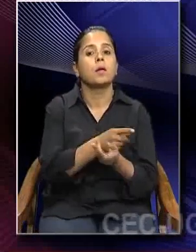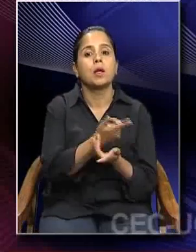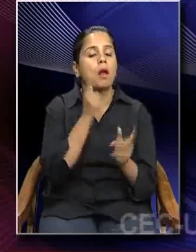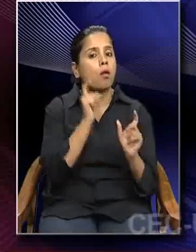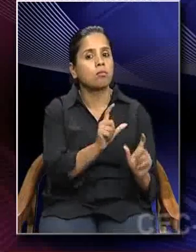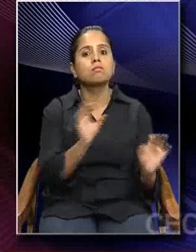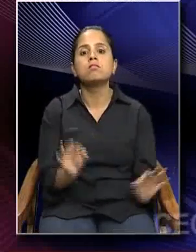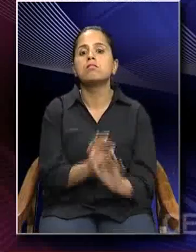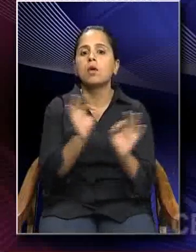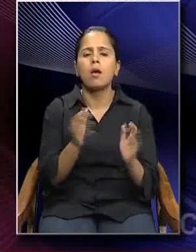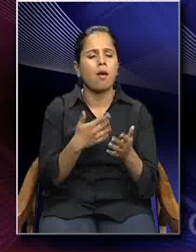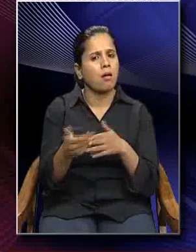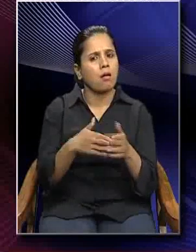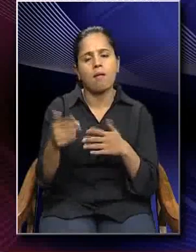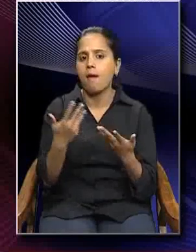security whatsoever.